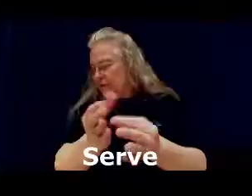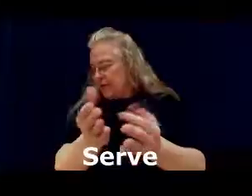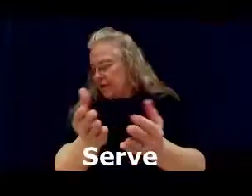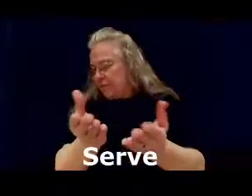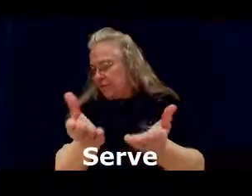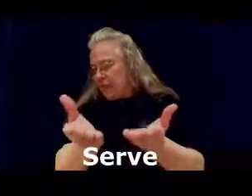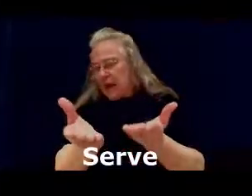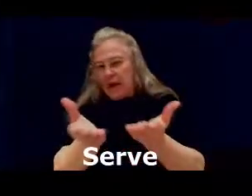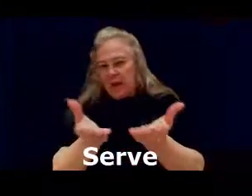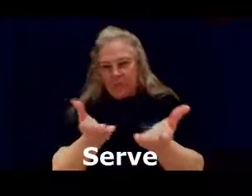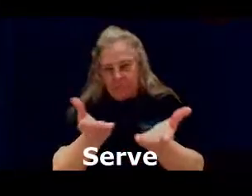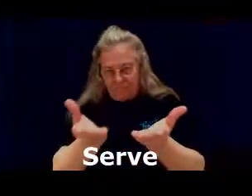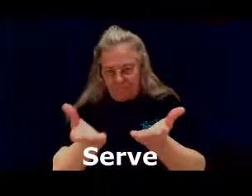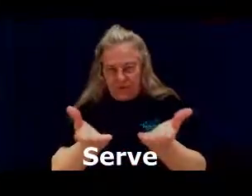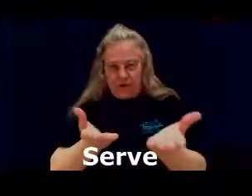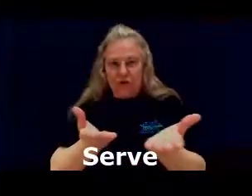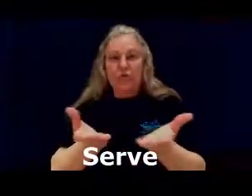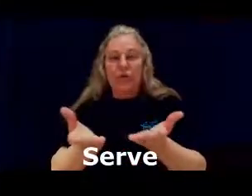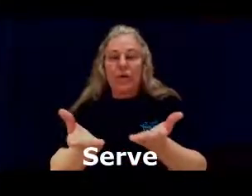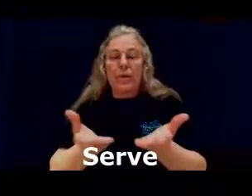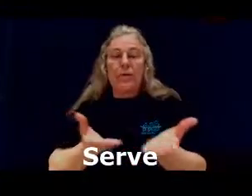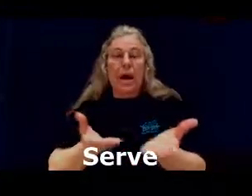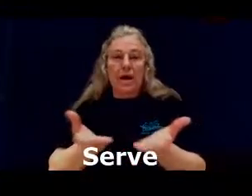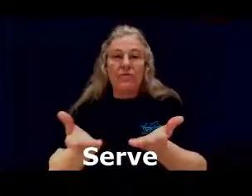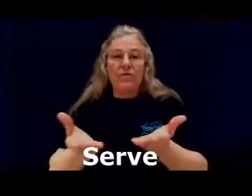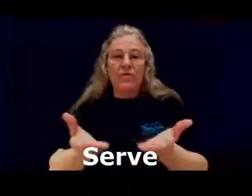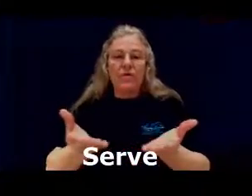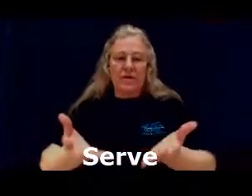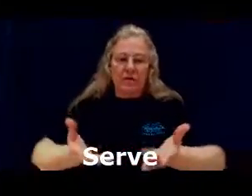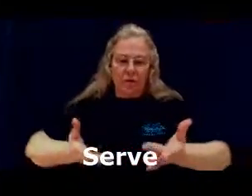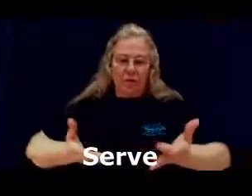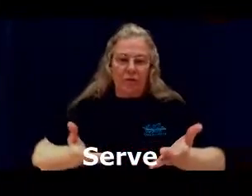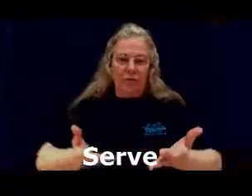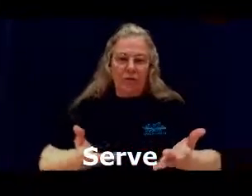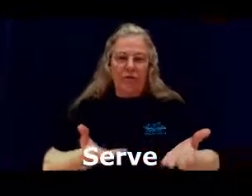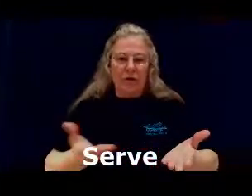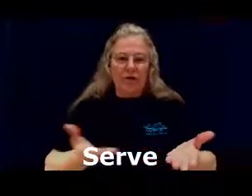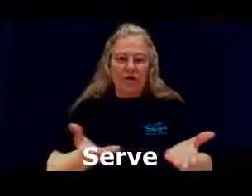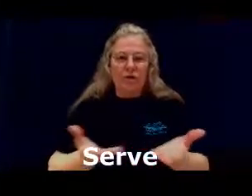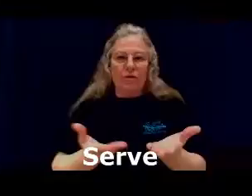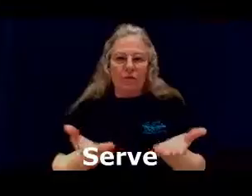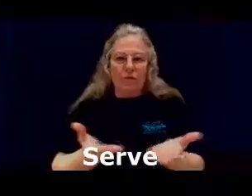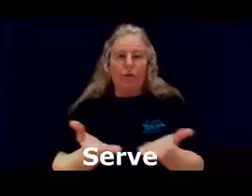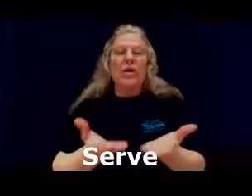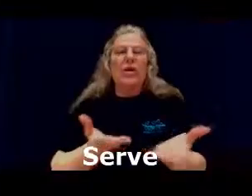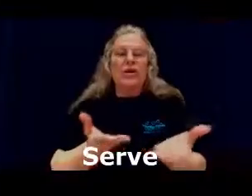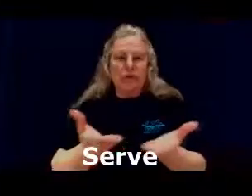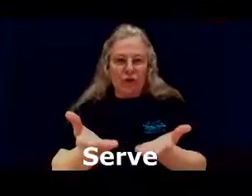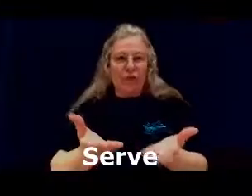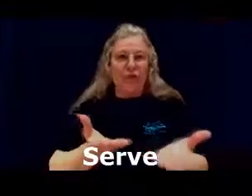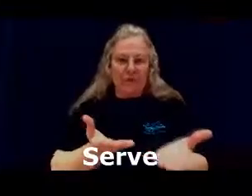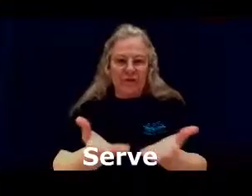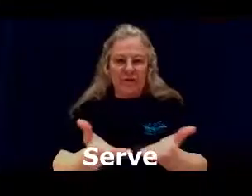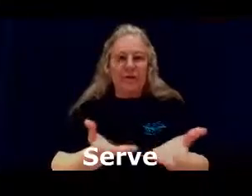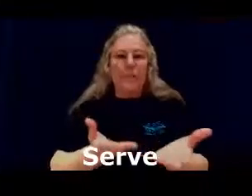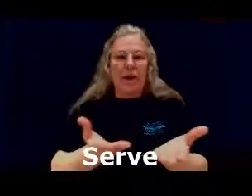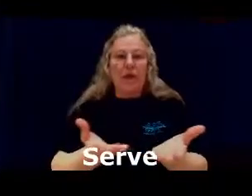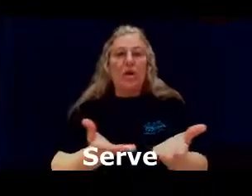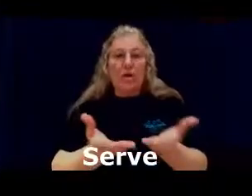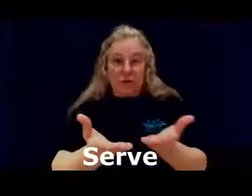Service, and it's just going to be back and forth. It's like you're a servant. You're going to serve somebody. So you've